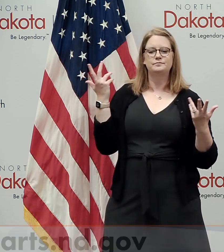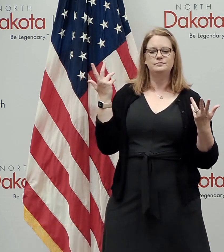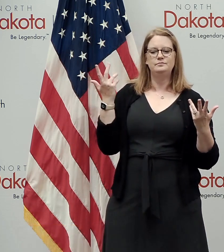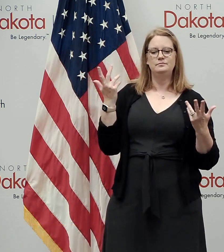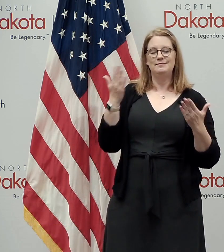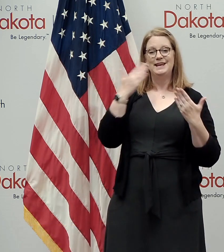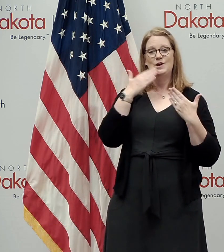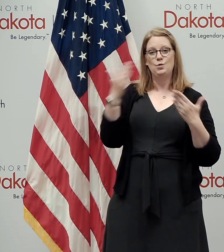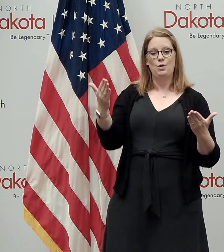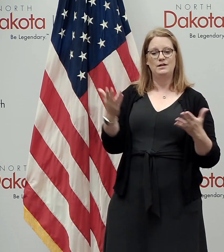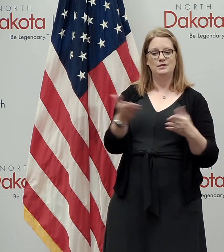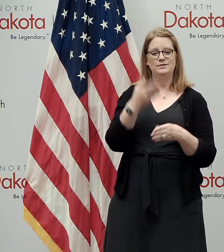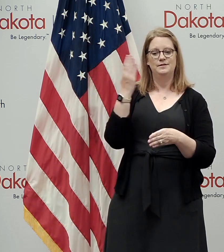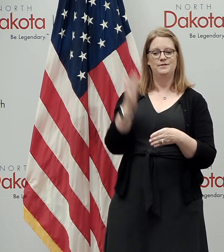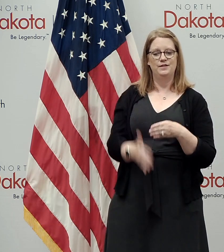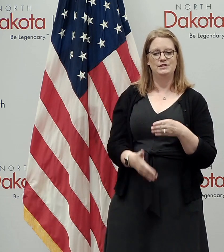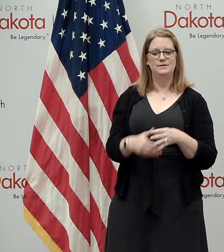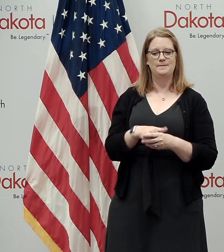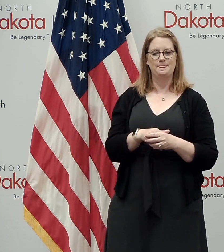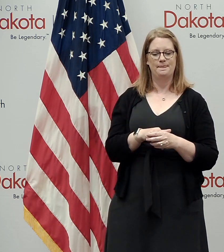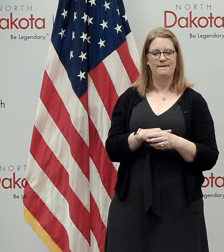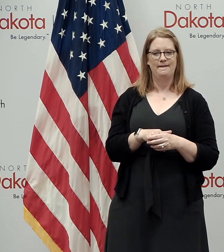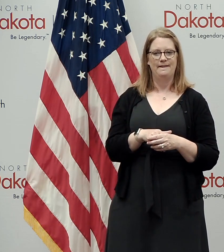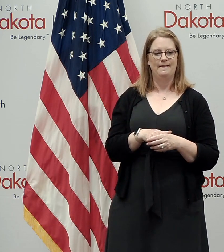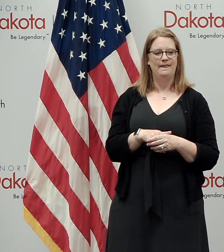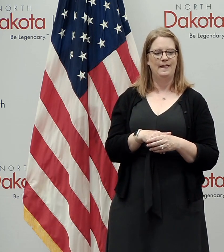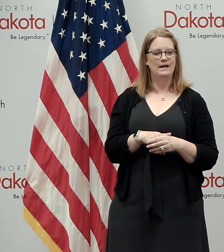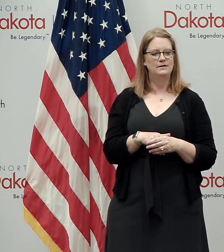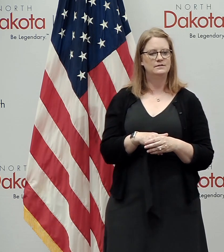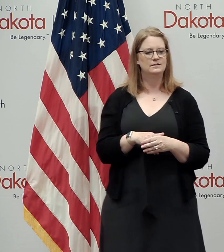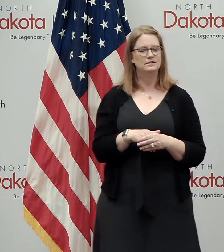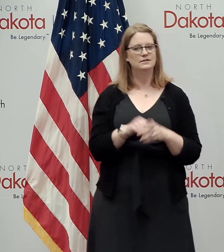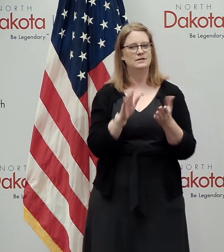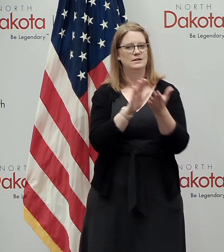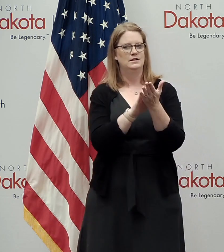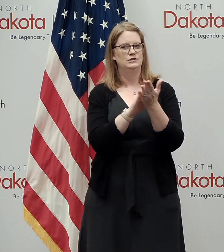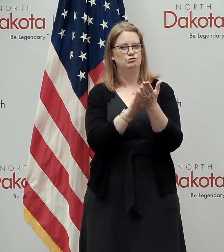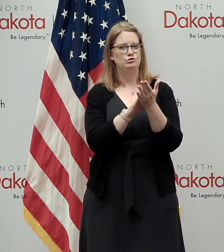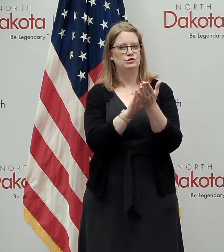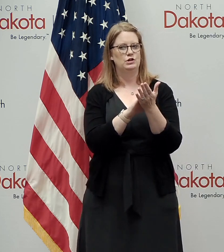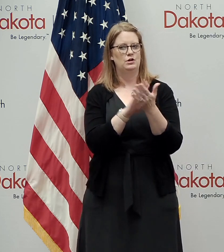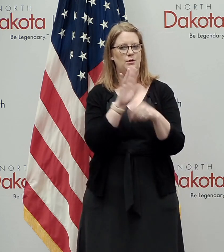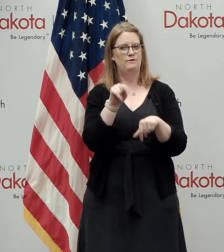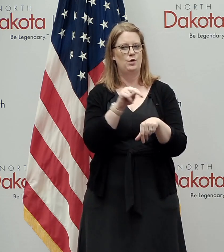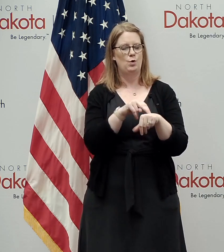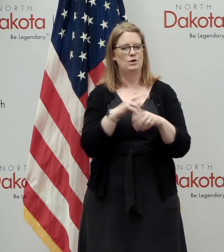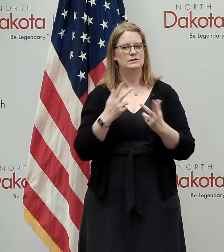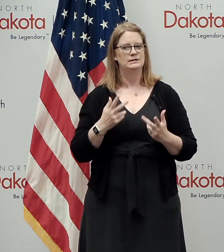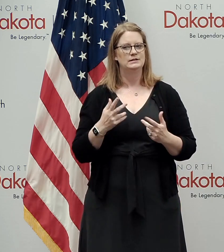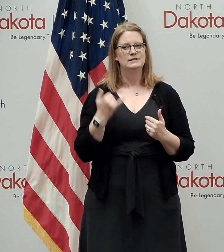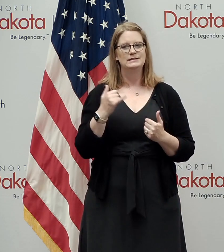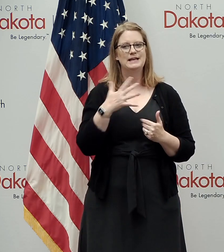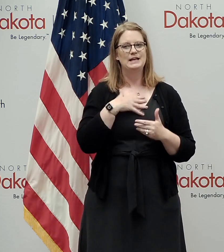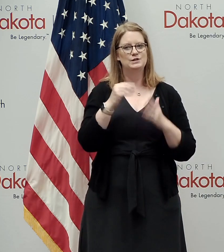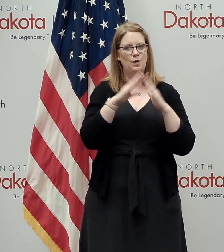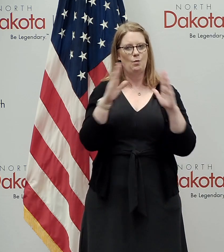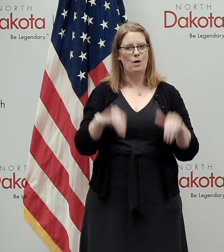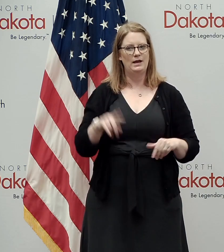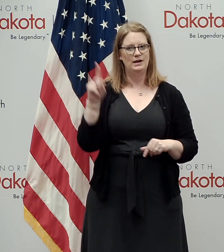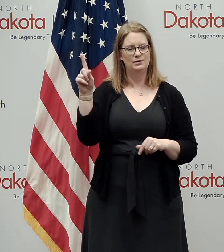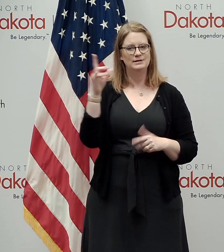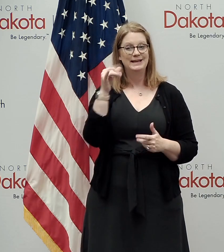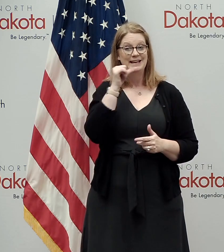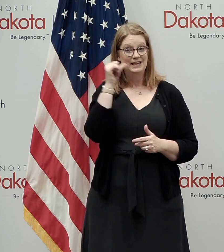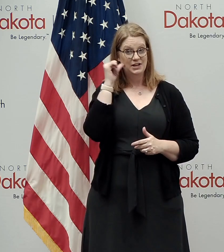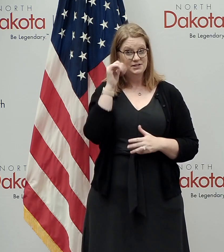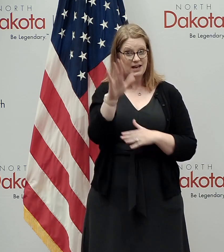in gratitude, a quick shout out and then a quote. The shout out, of course, goes today to the White House. Yesterday